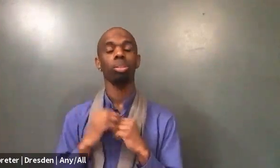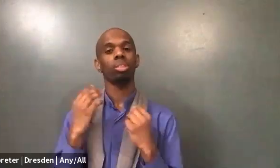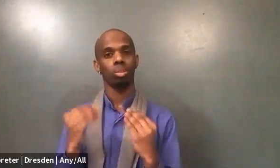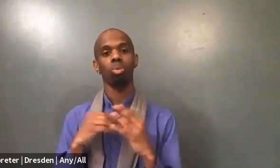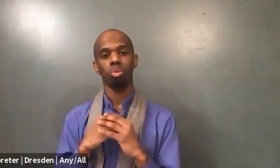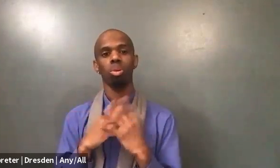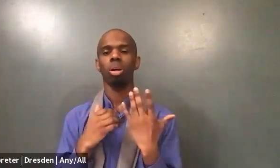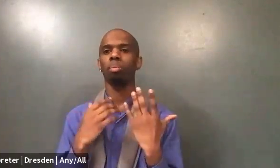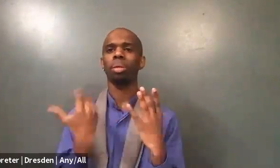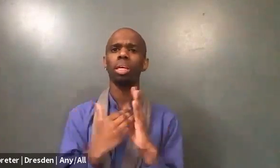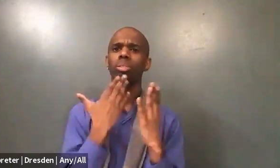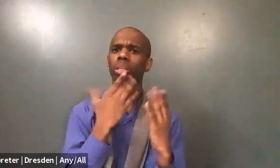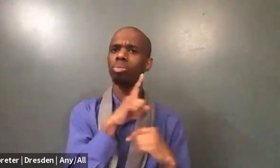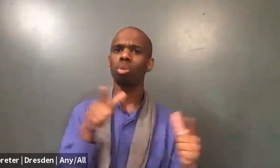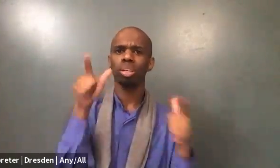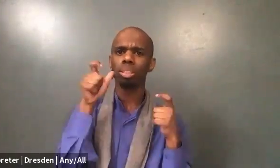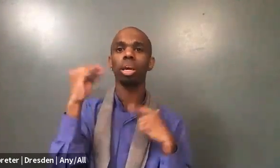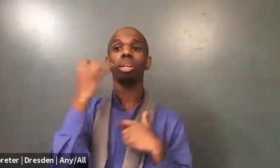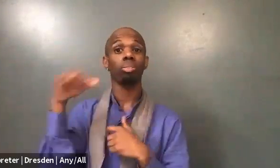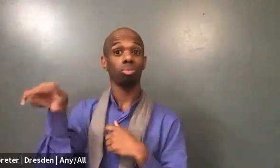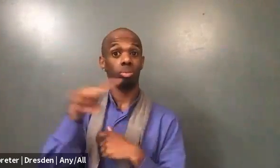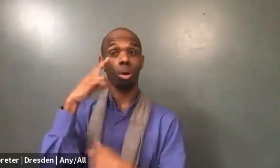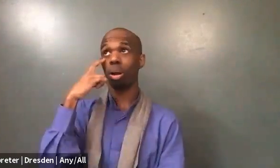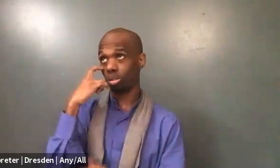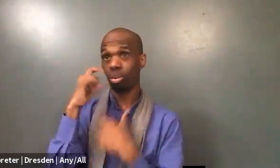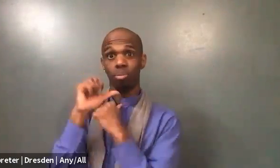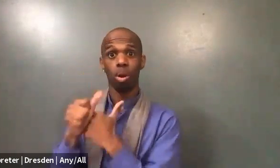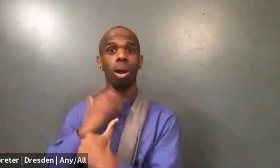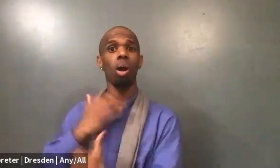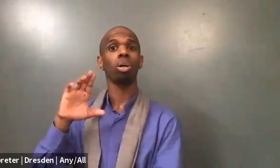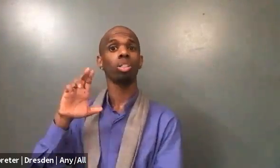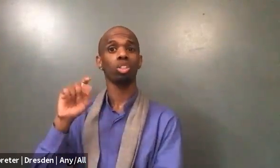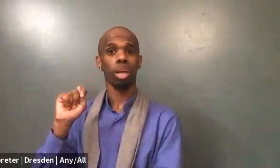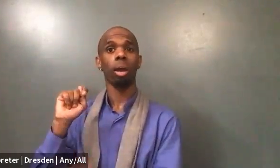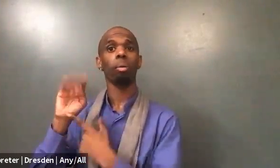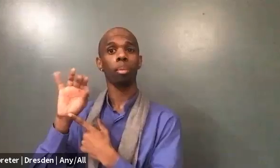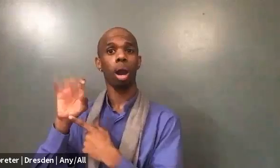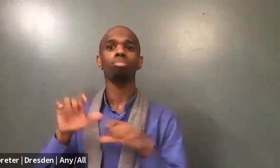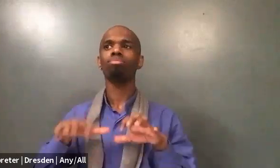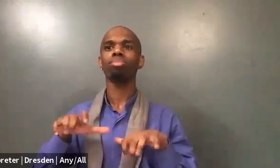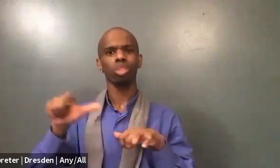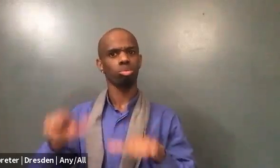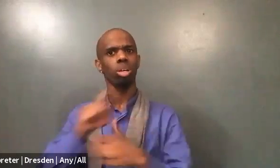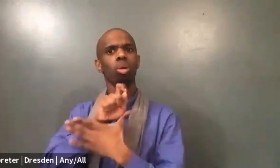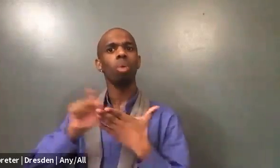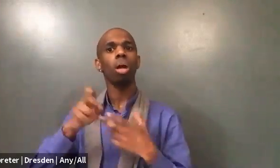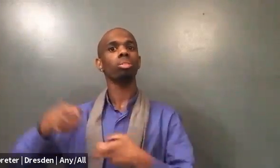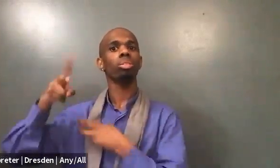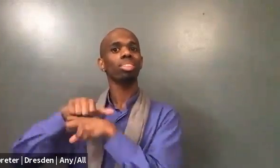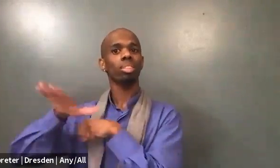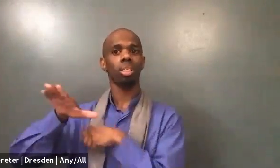box on our Facebook Live, please feel free to, write in questions or comments, and we're going to make sure that we go ahead